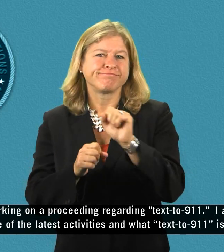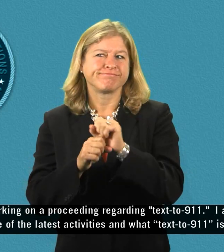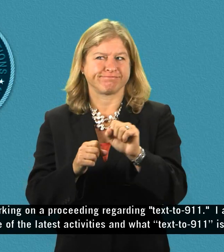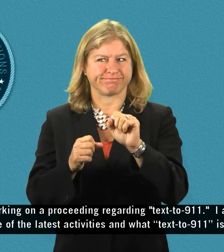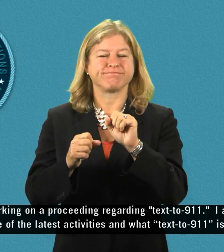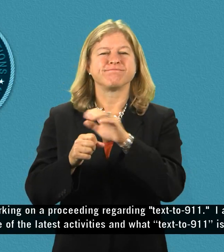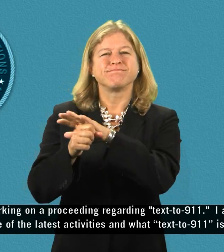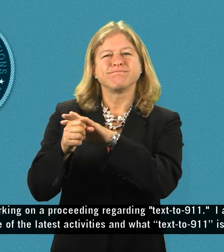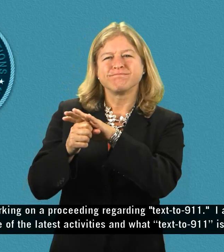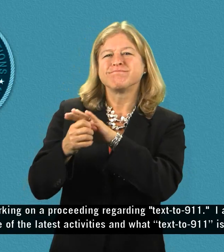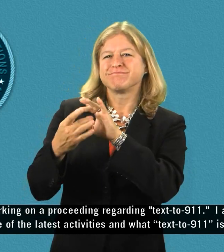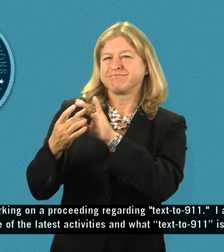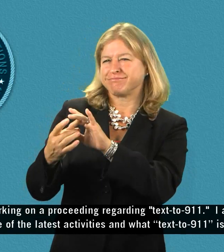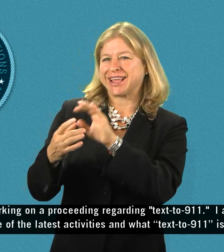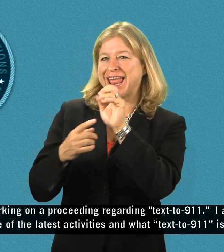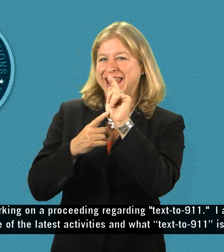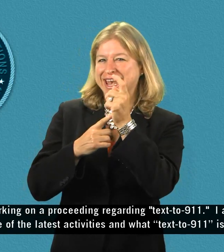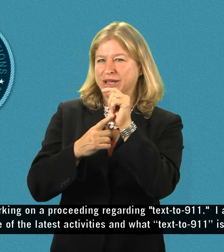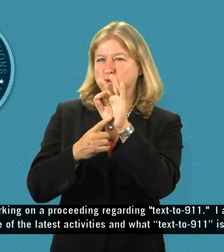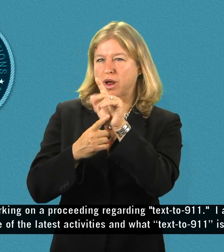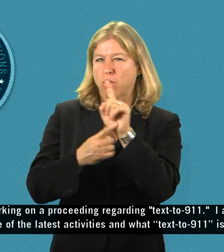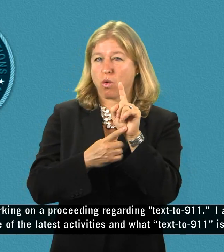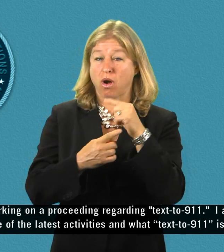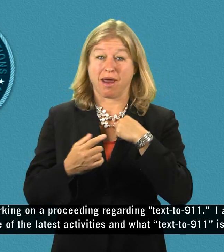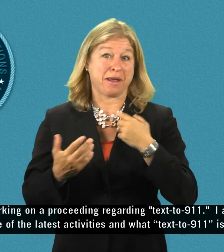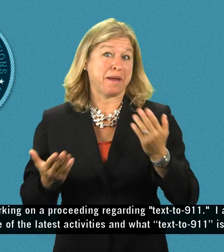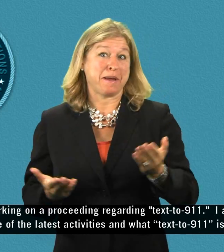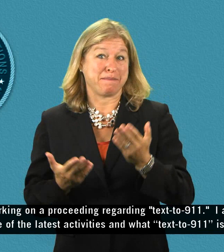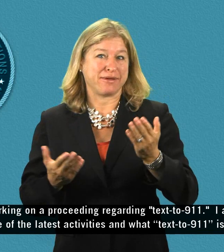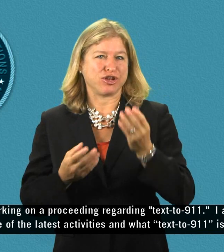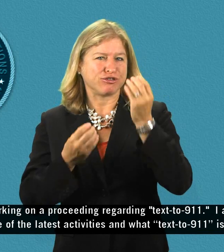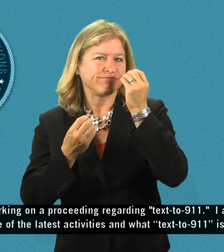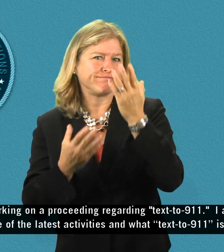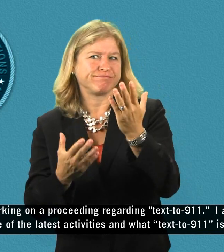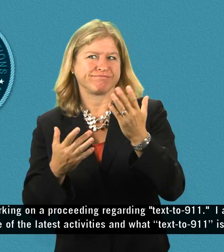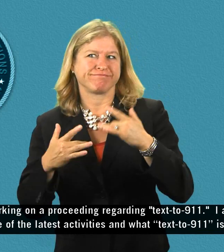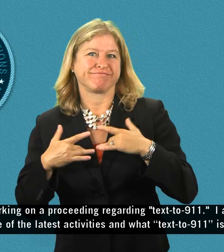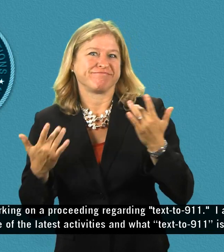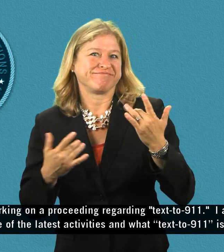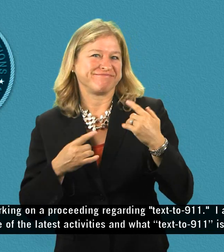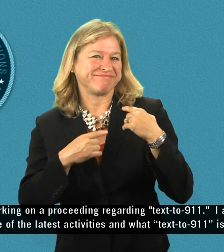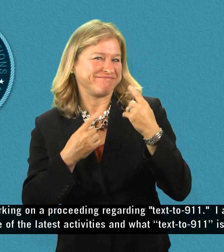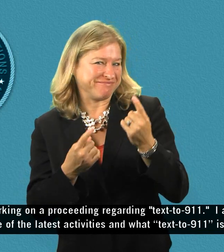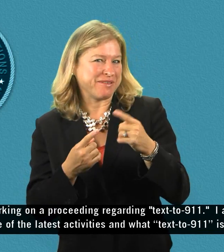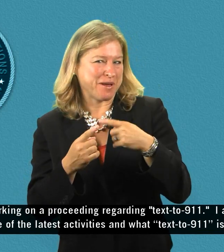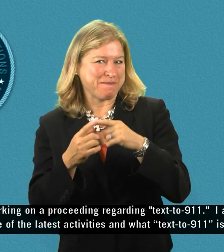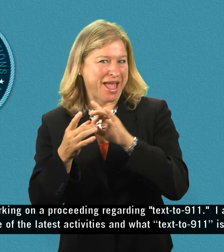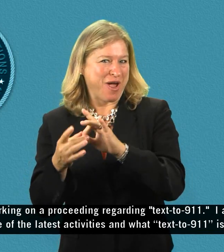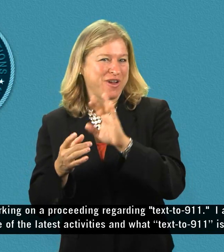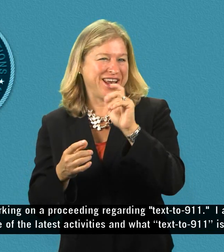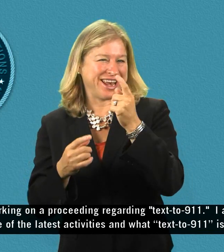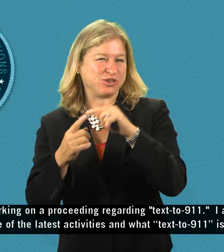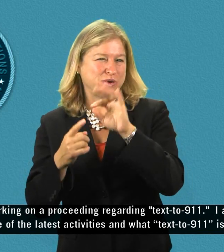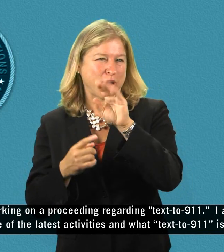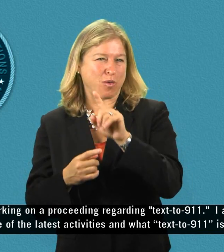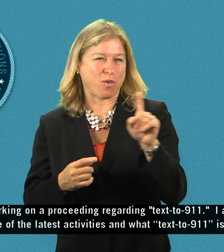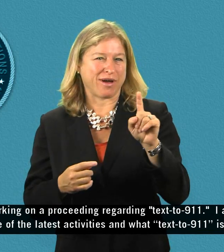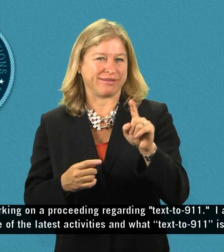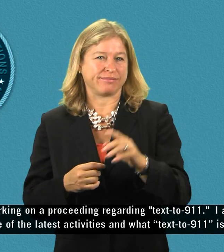regarding TEXT-911. I am here to give you an update of the latest activities and